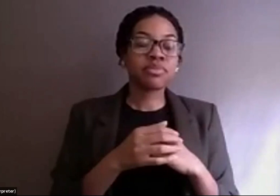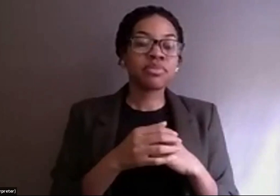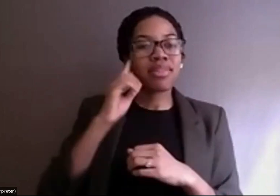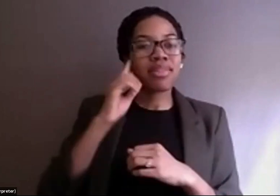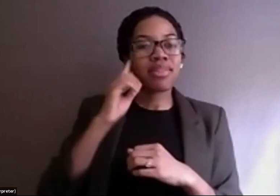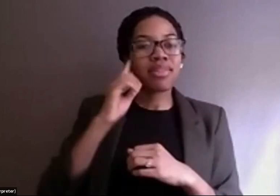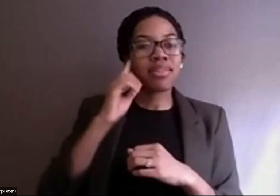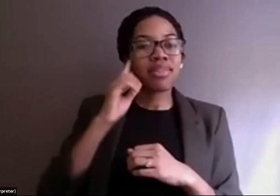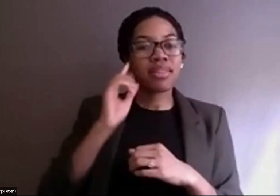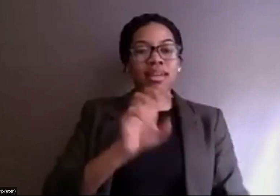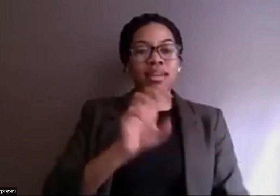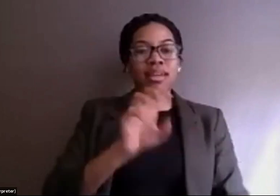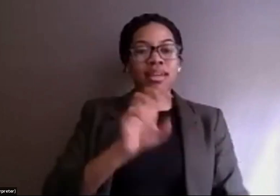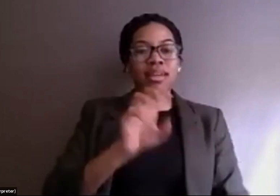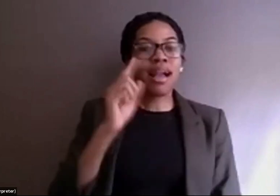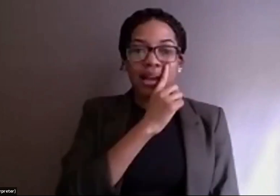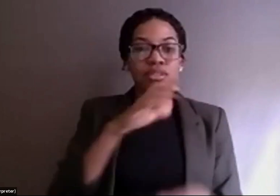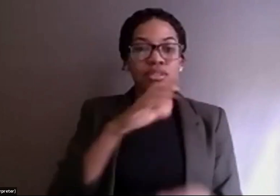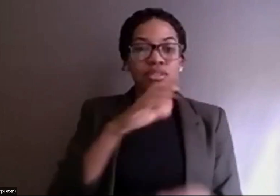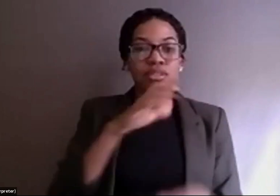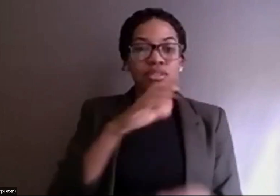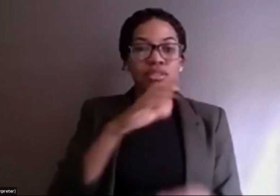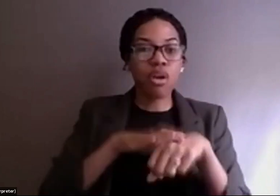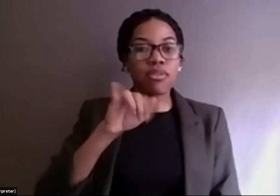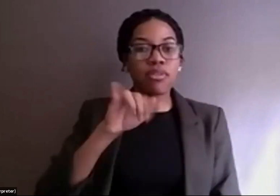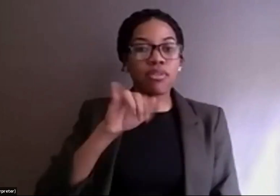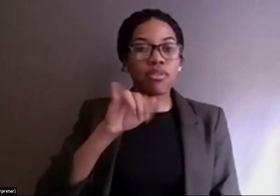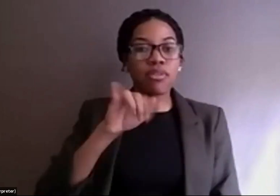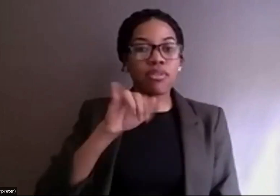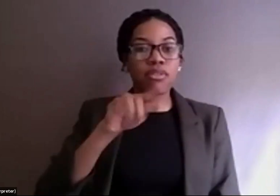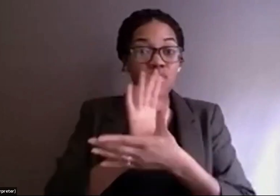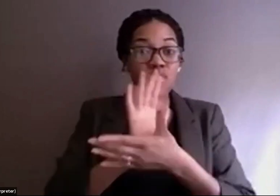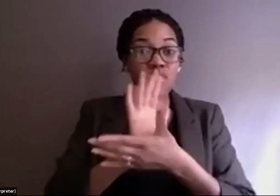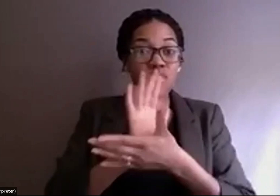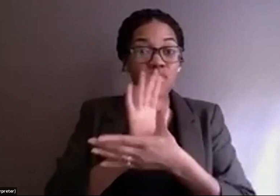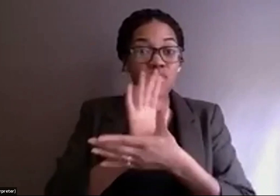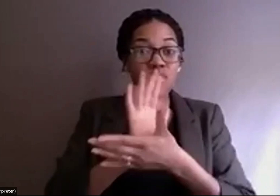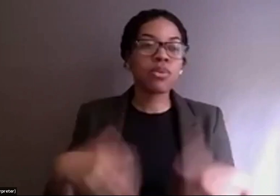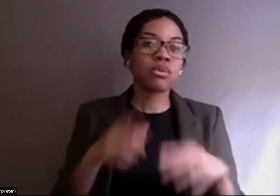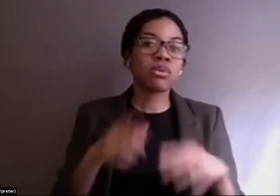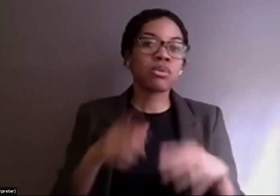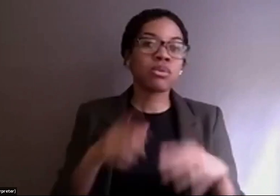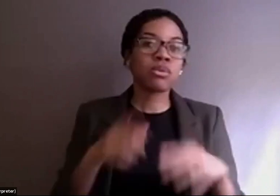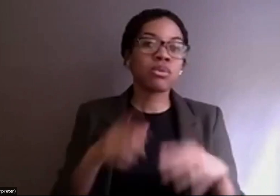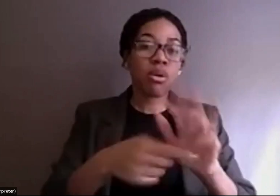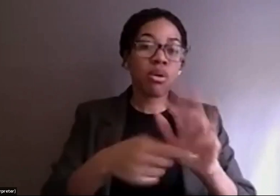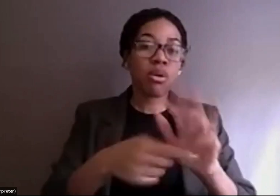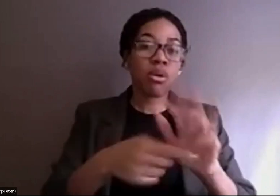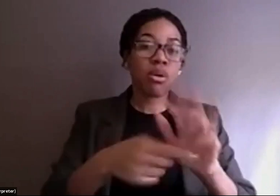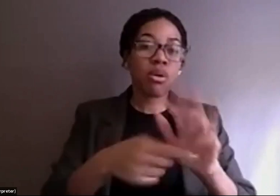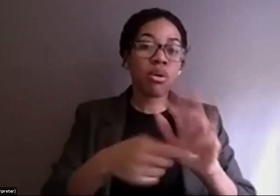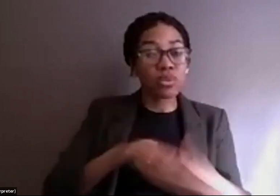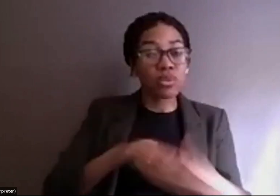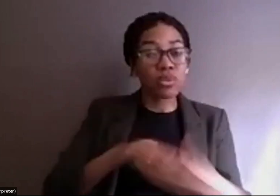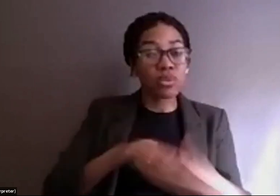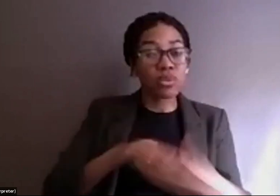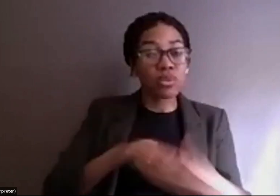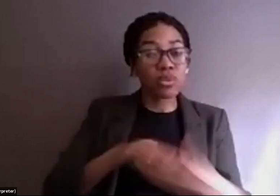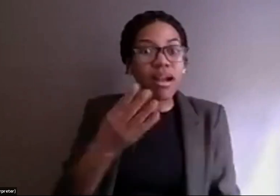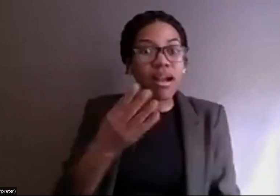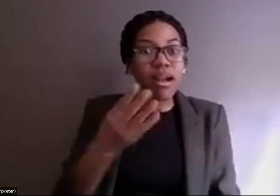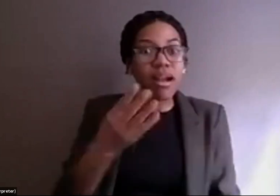leadership. And it talks about how long and how big that opposition is. And it's not only in the white community, because sometimes it's coming from